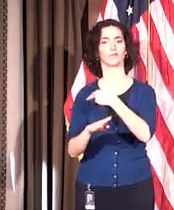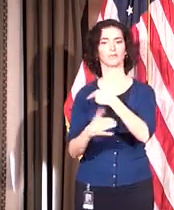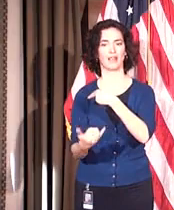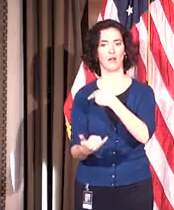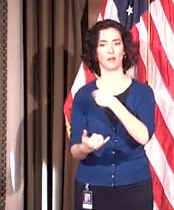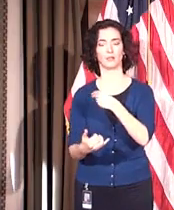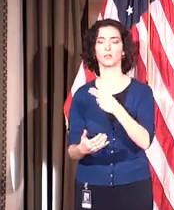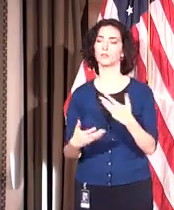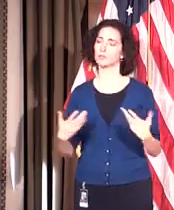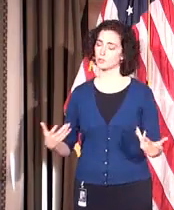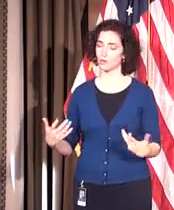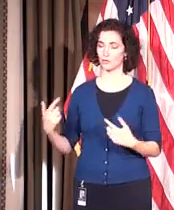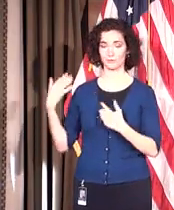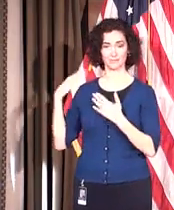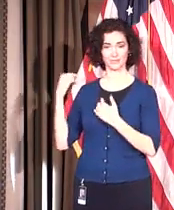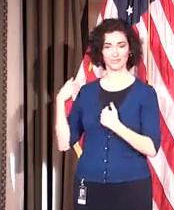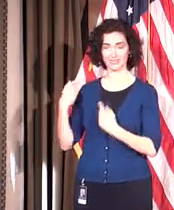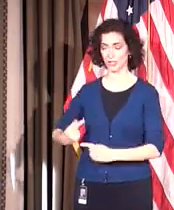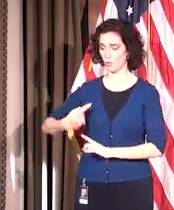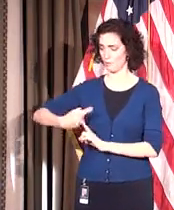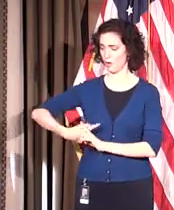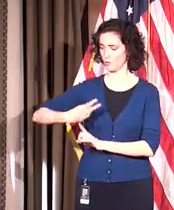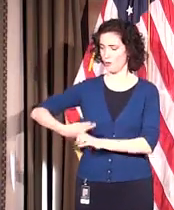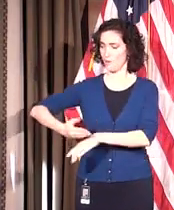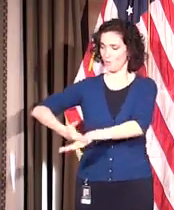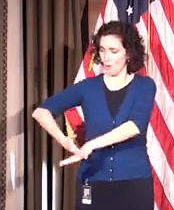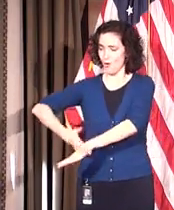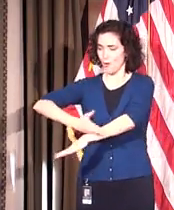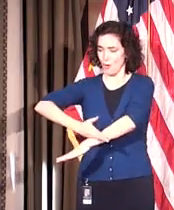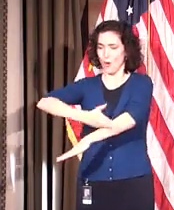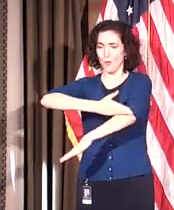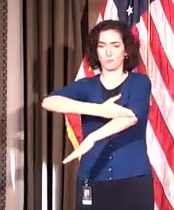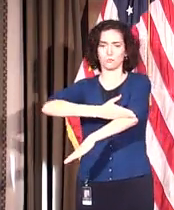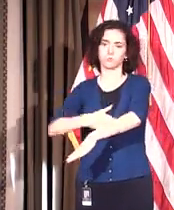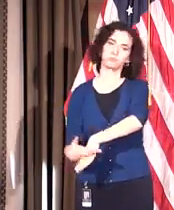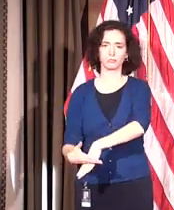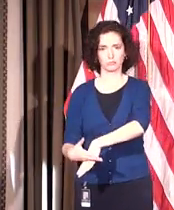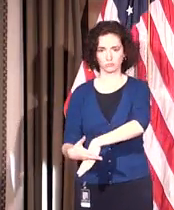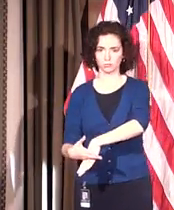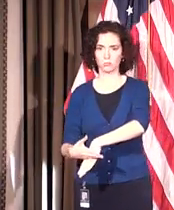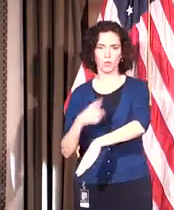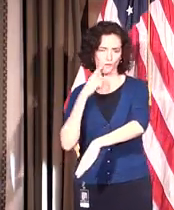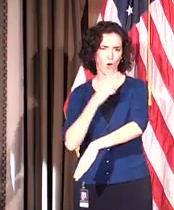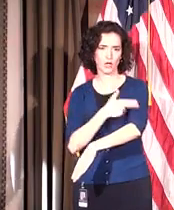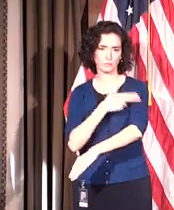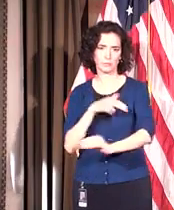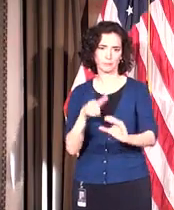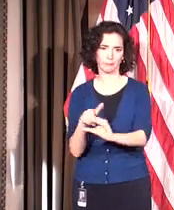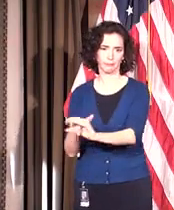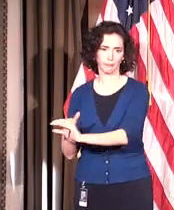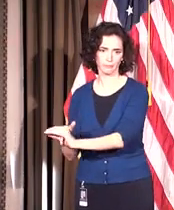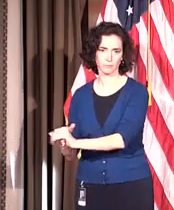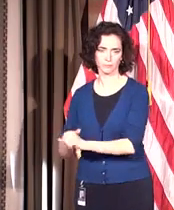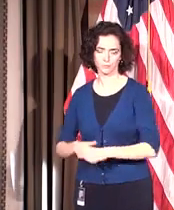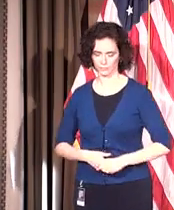literally lost a couple of months' worth of improvements in terms of hospitalizations are